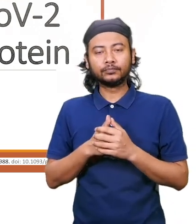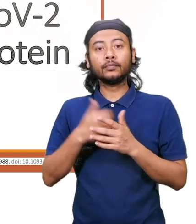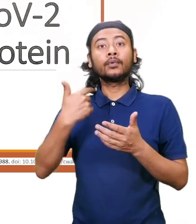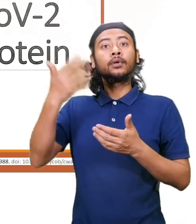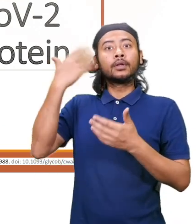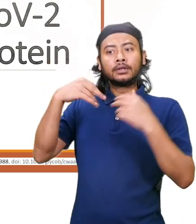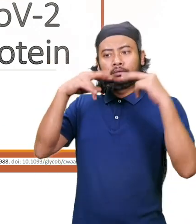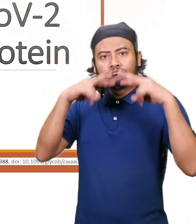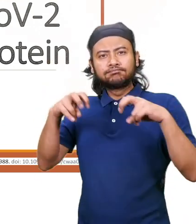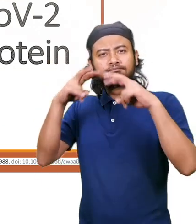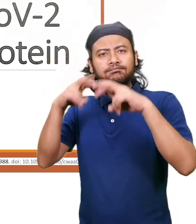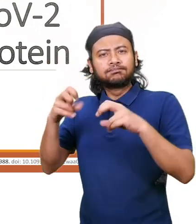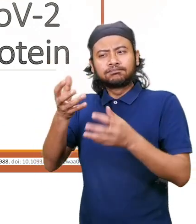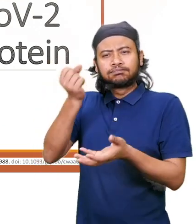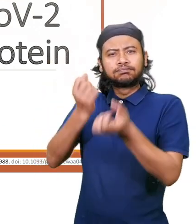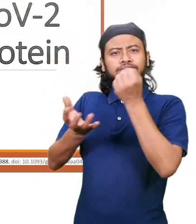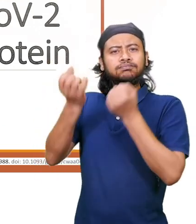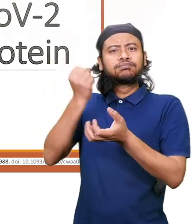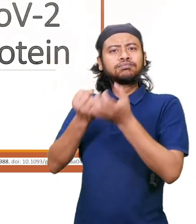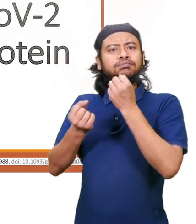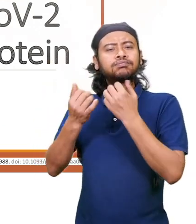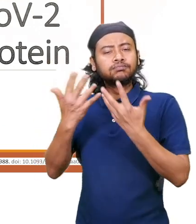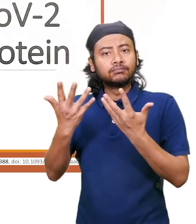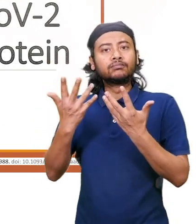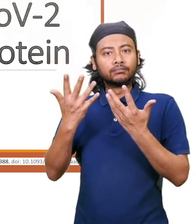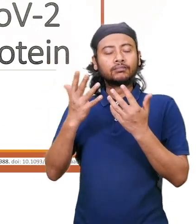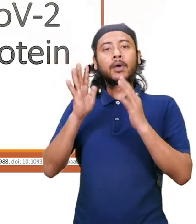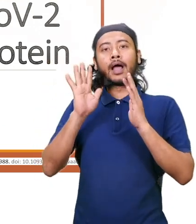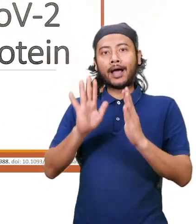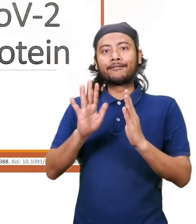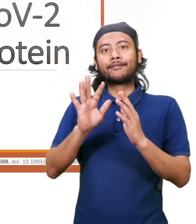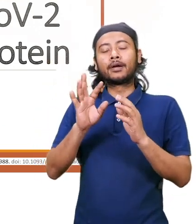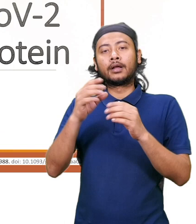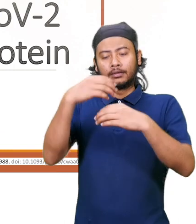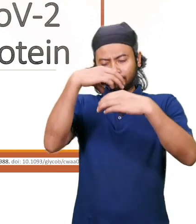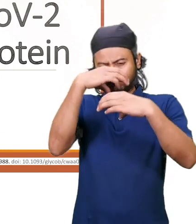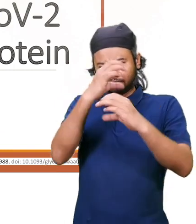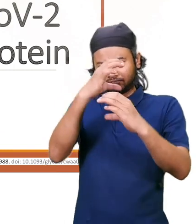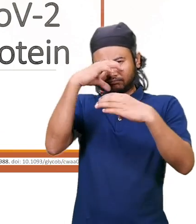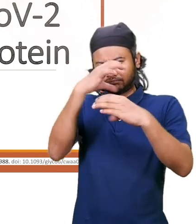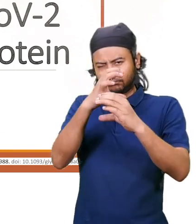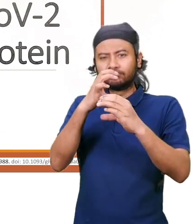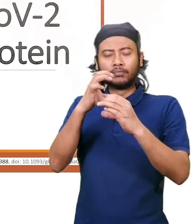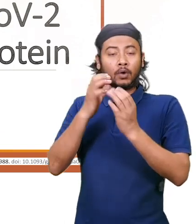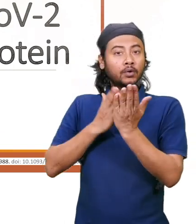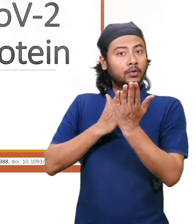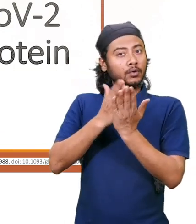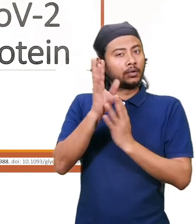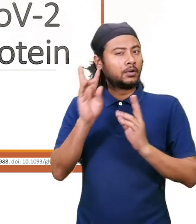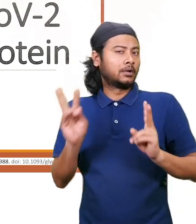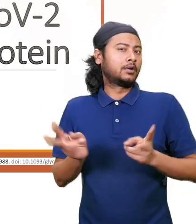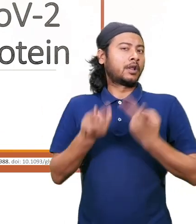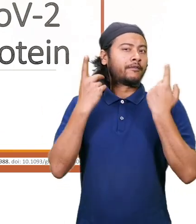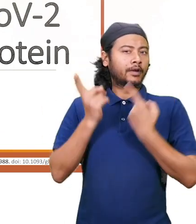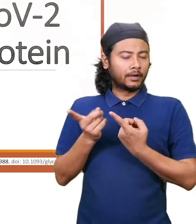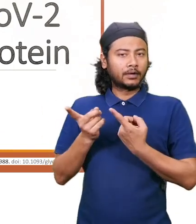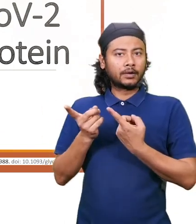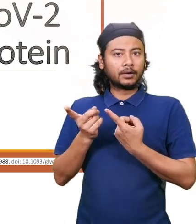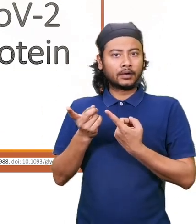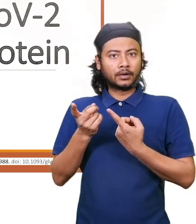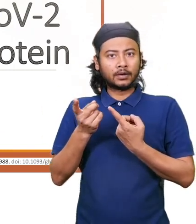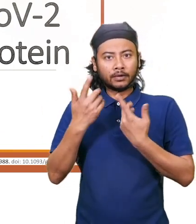figure. So earlier these protein structures were deduced or understood by